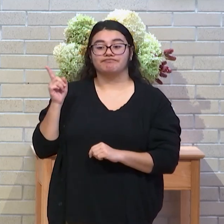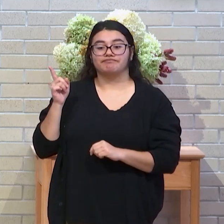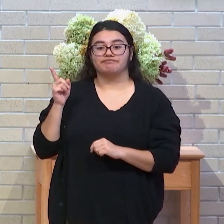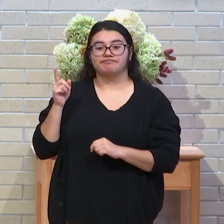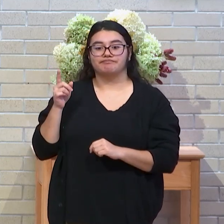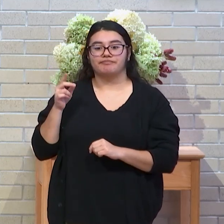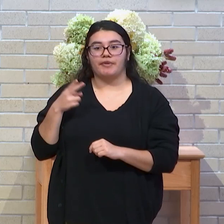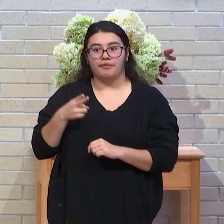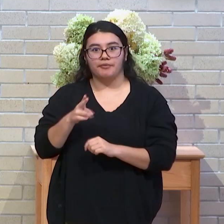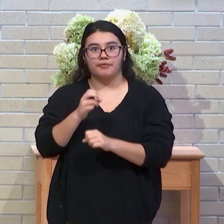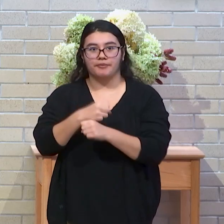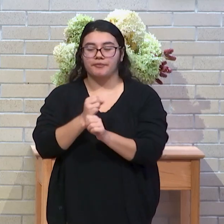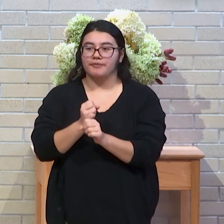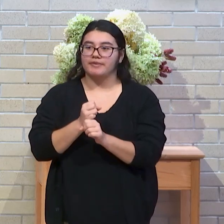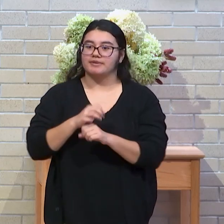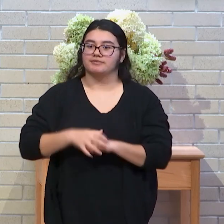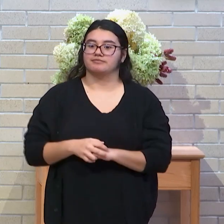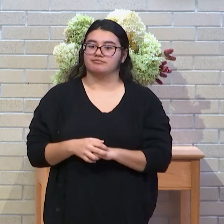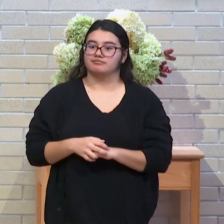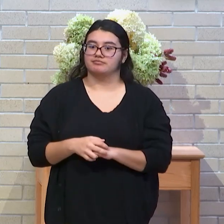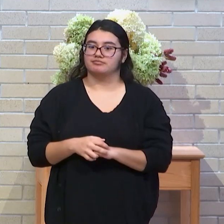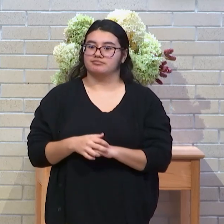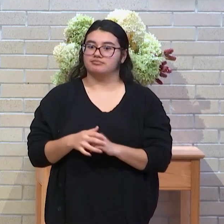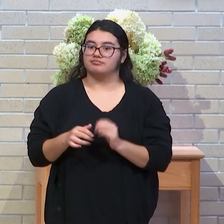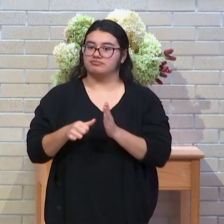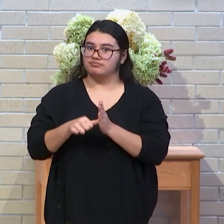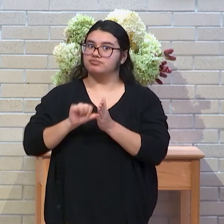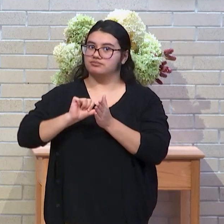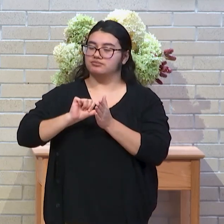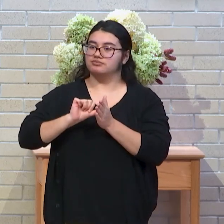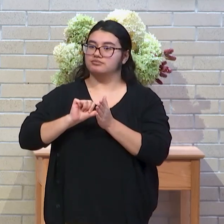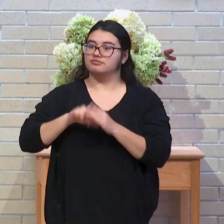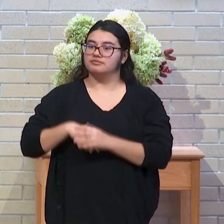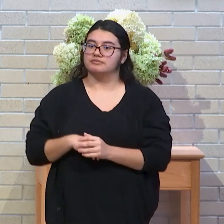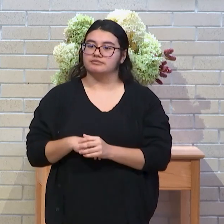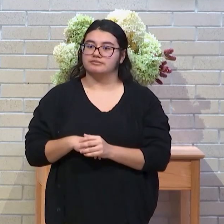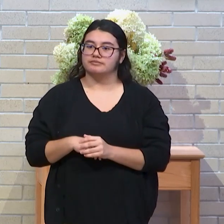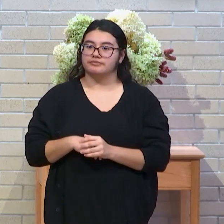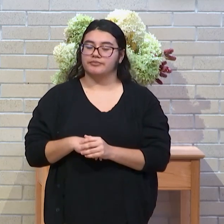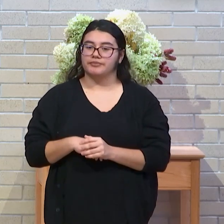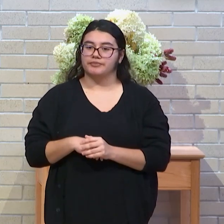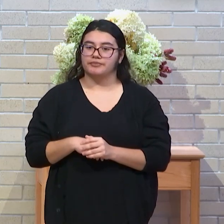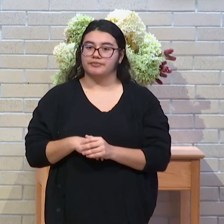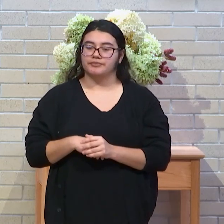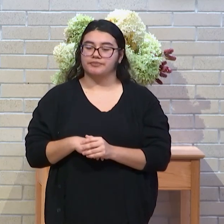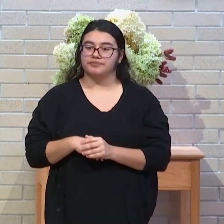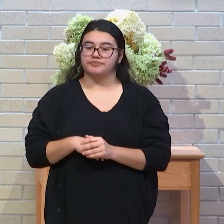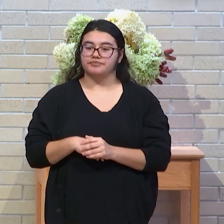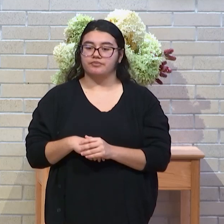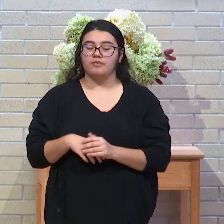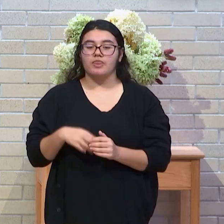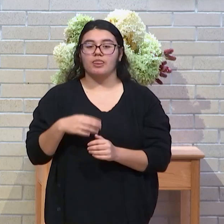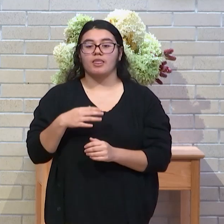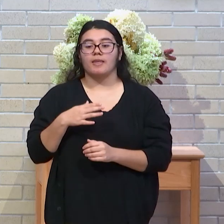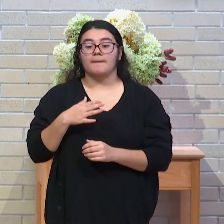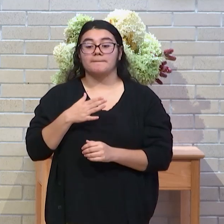was very, very oppressed. My host parents didn't know a lick of English, so I relied on sign language a lot to fill in the